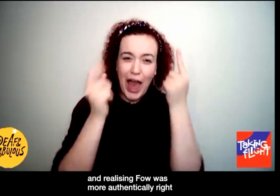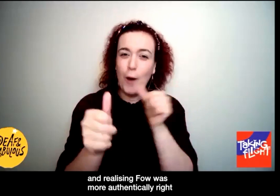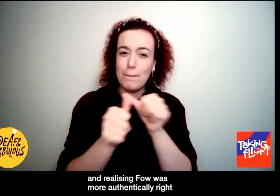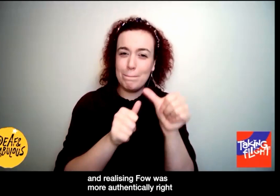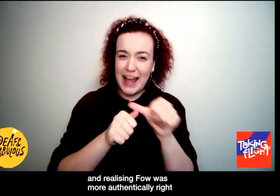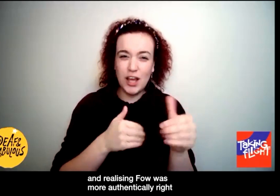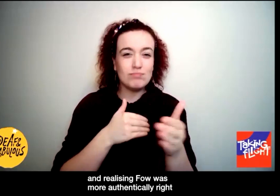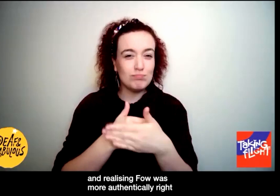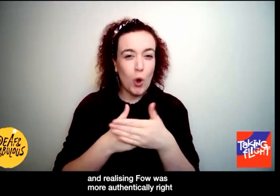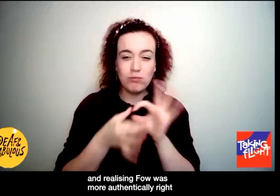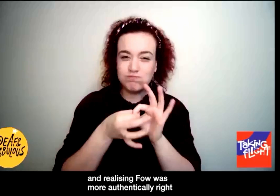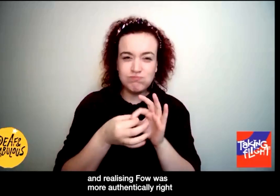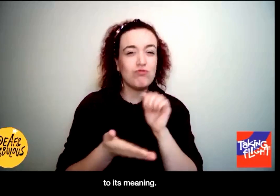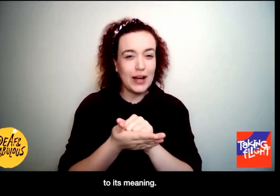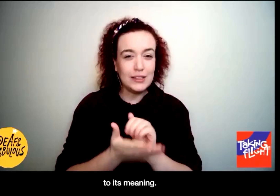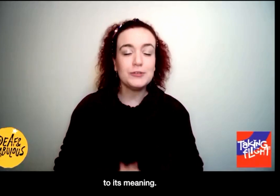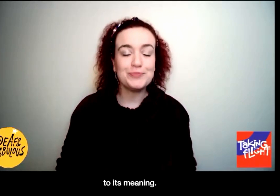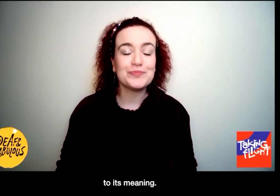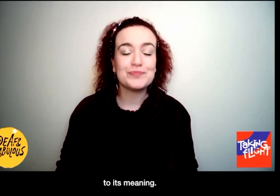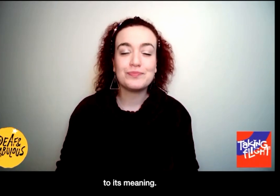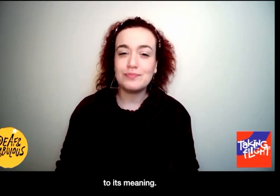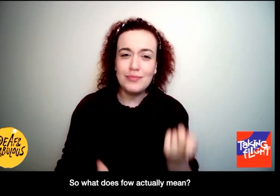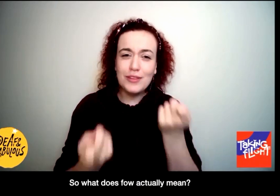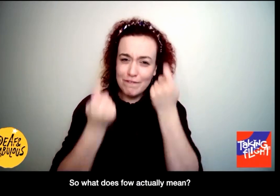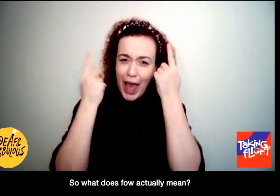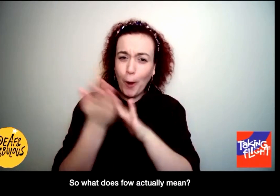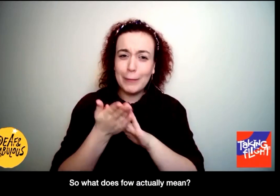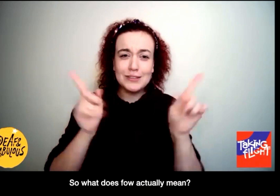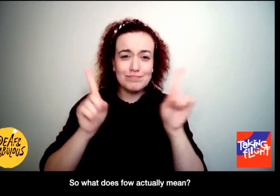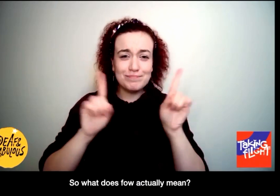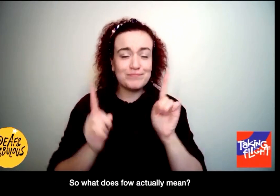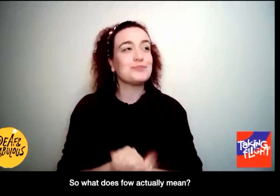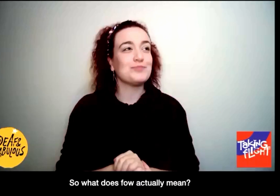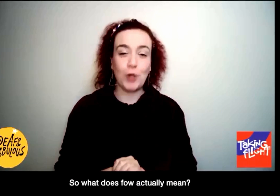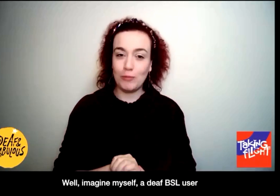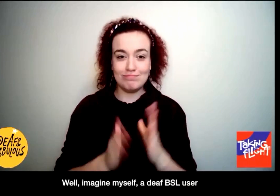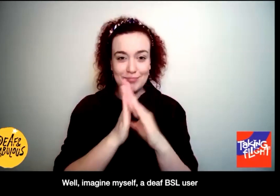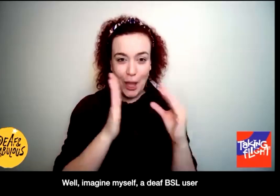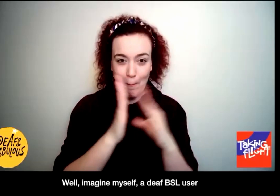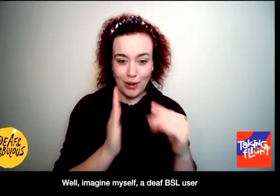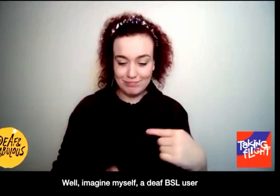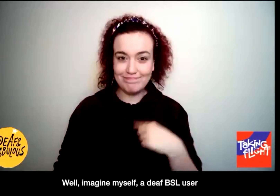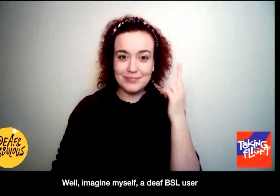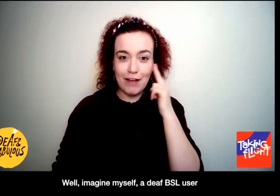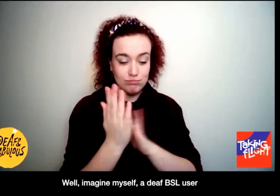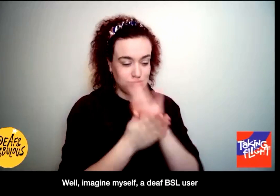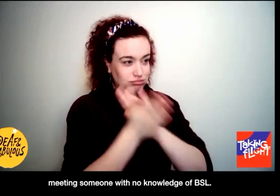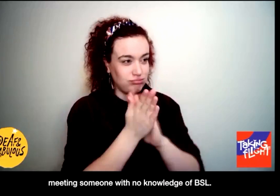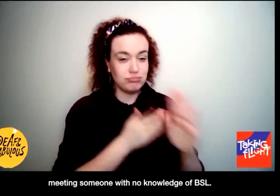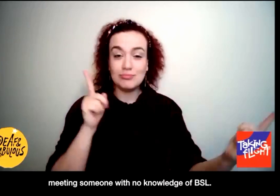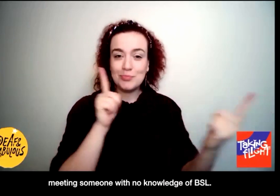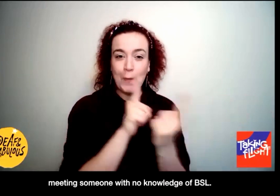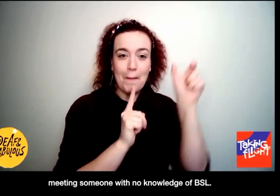of the piece and realising FOW was more authentically right to its meaning. So what does FOW actually mean? Well, imagine myself, a deaf